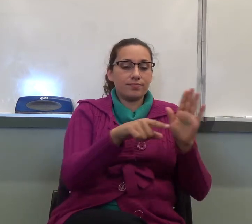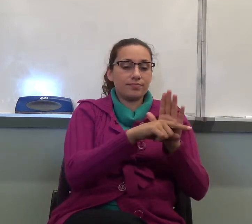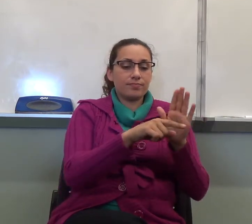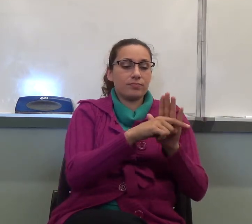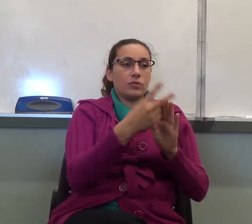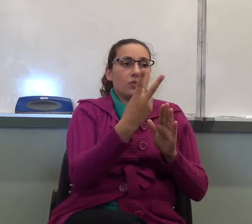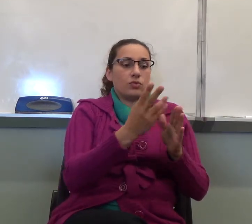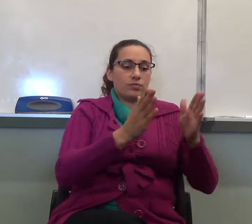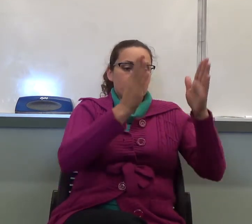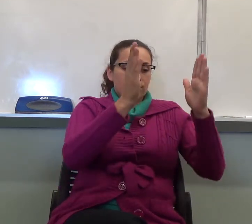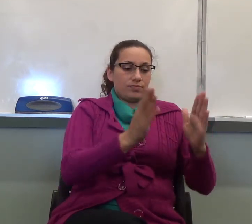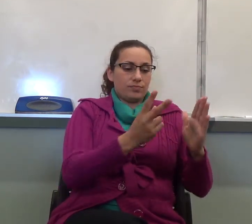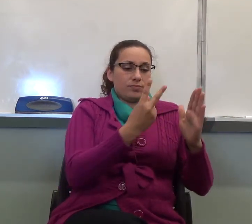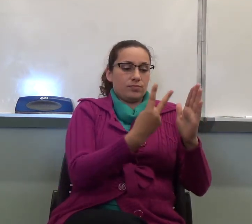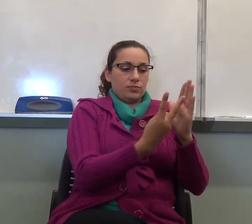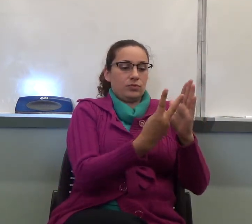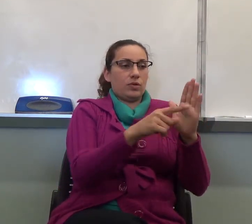of -2.